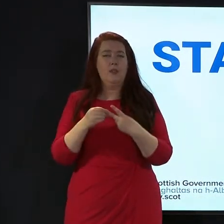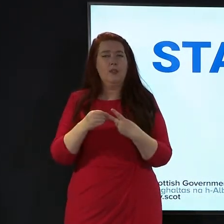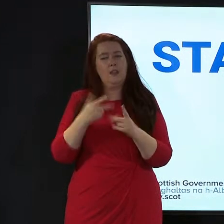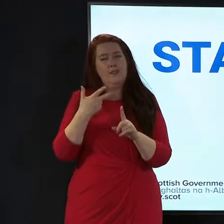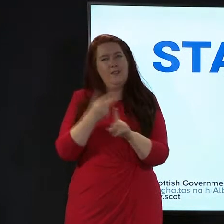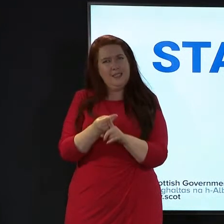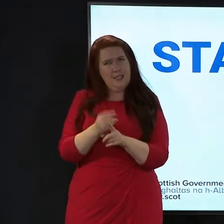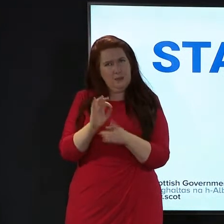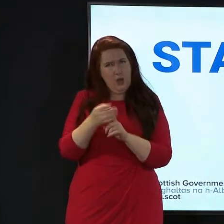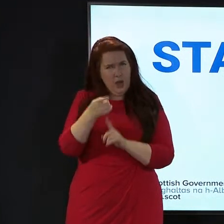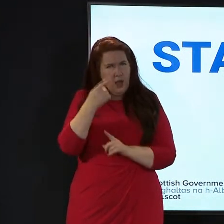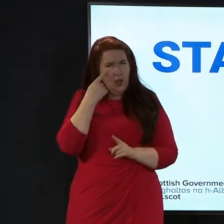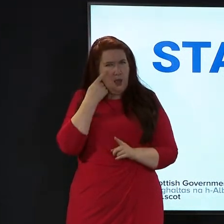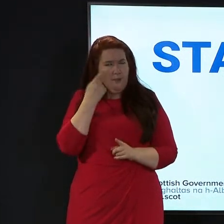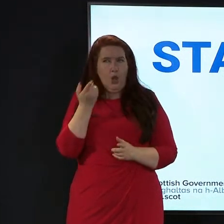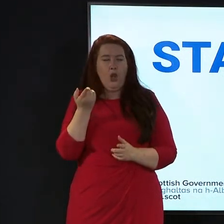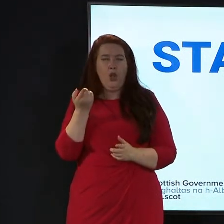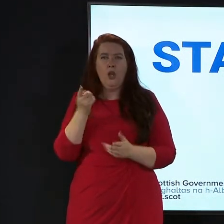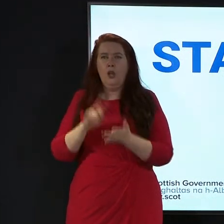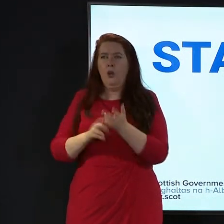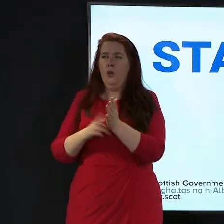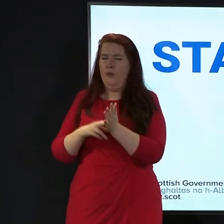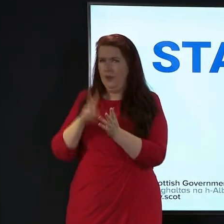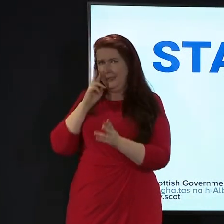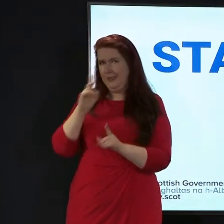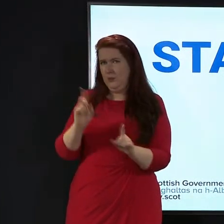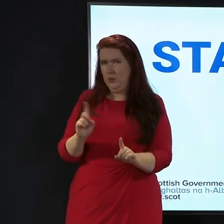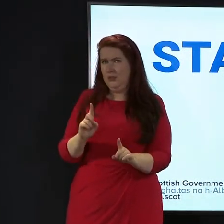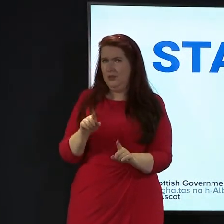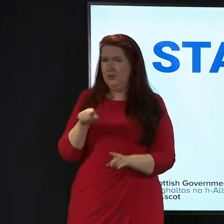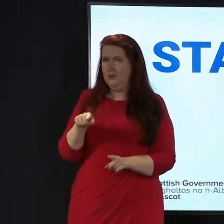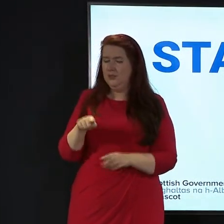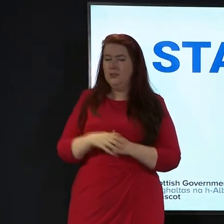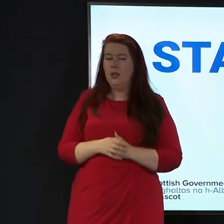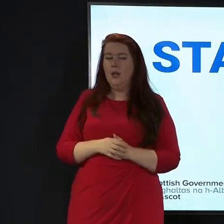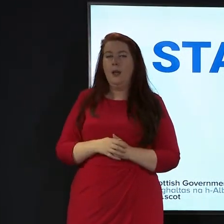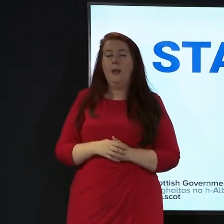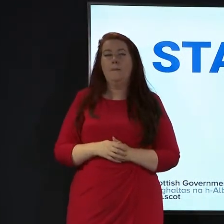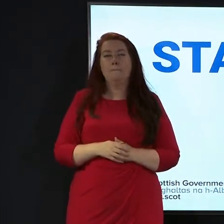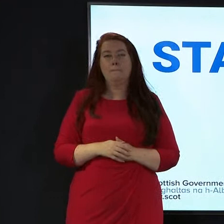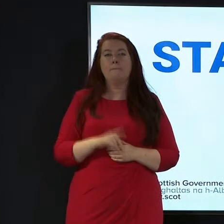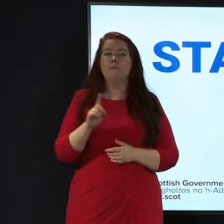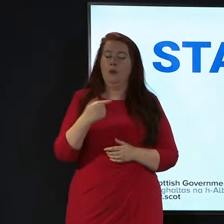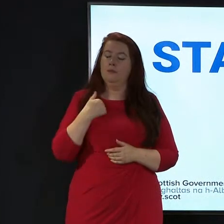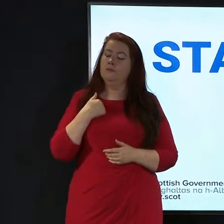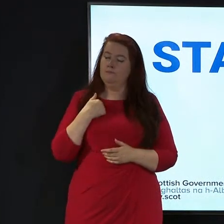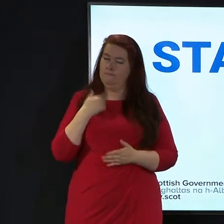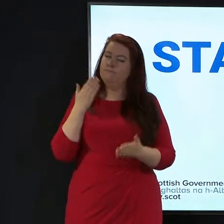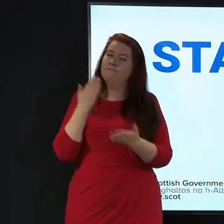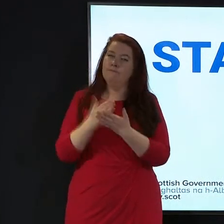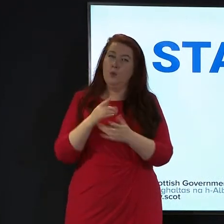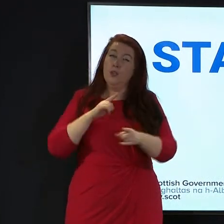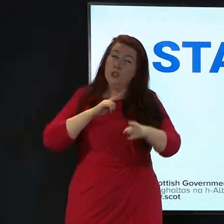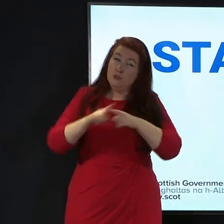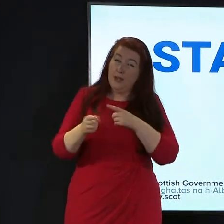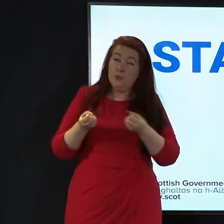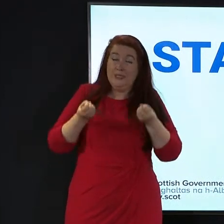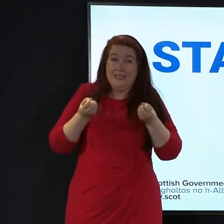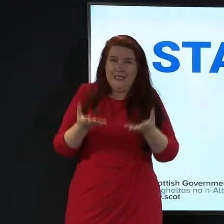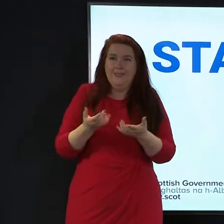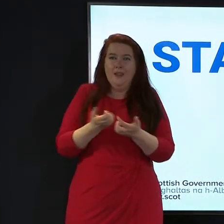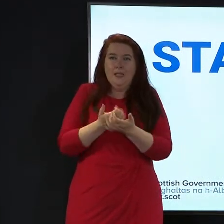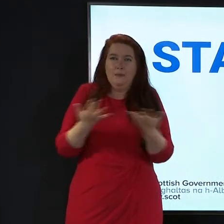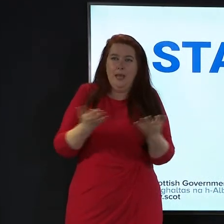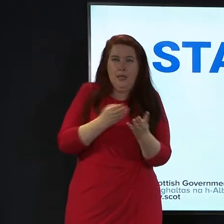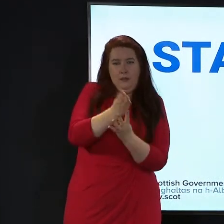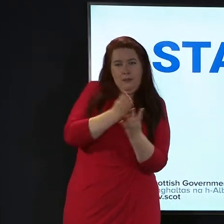into the detail of the situation around Lothian. But we are deliberately trying to give as many routes into vaccination